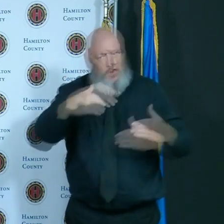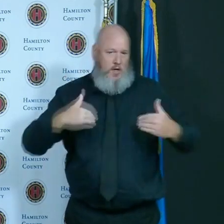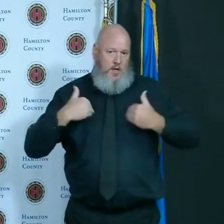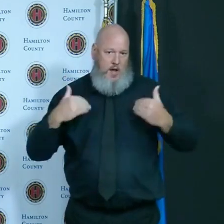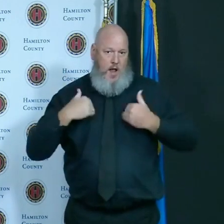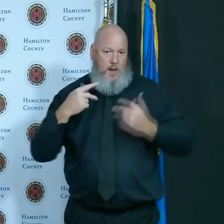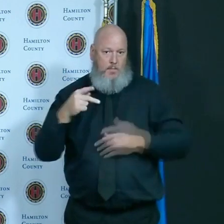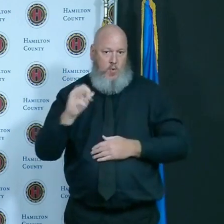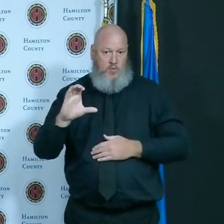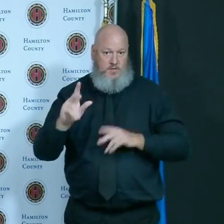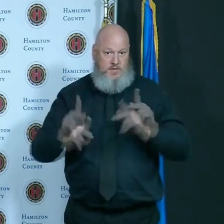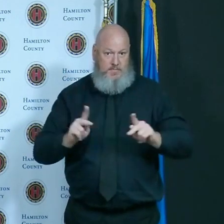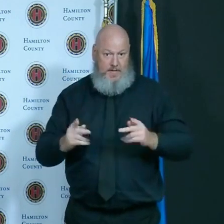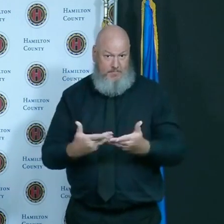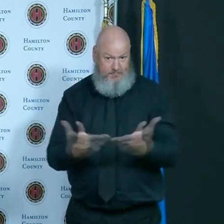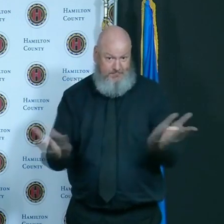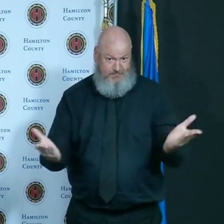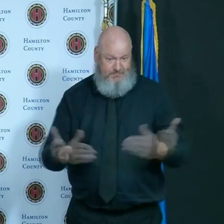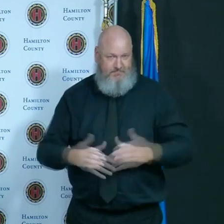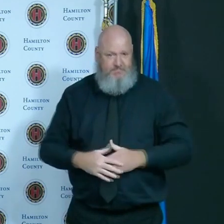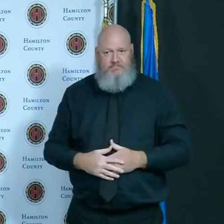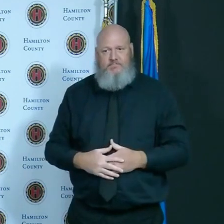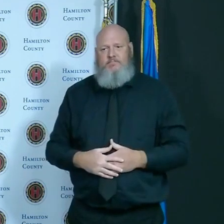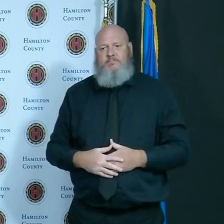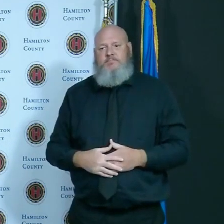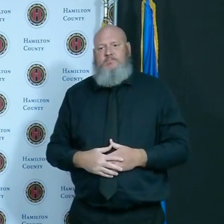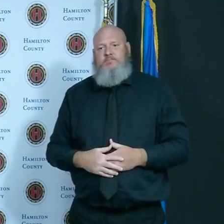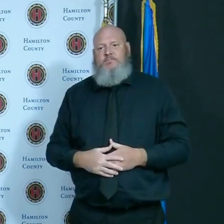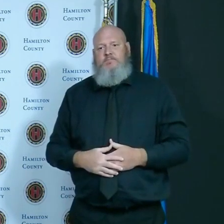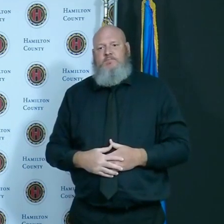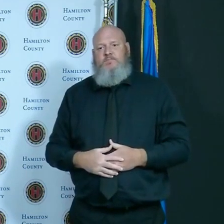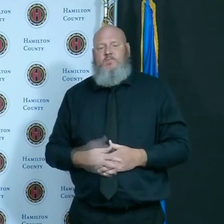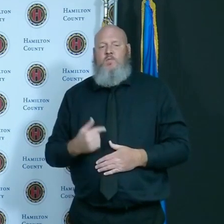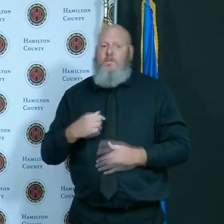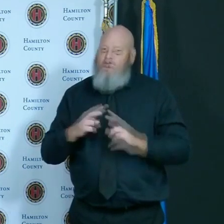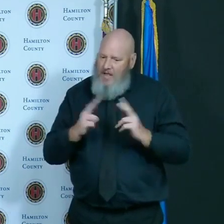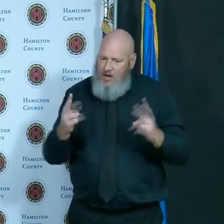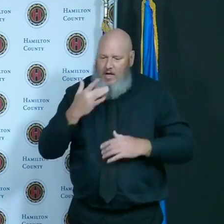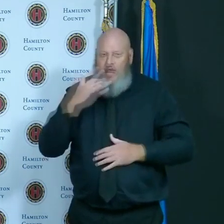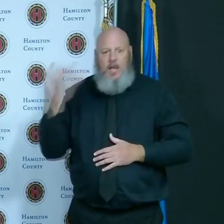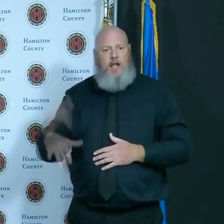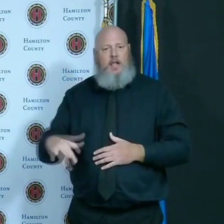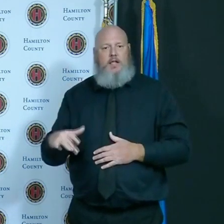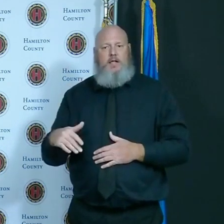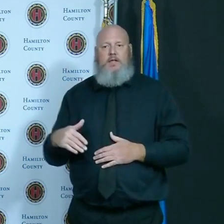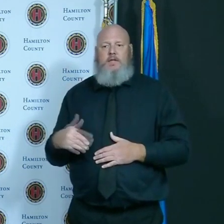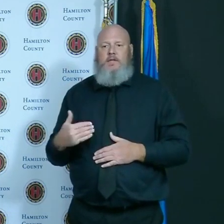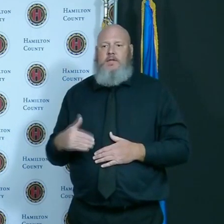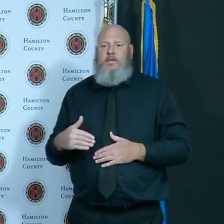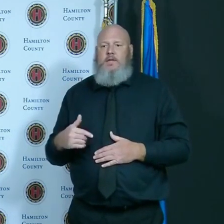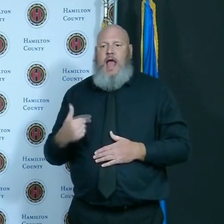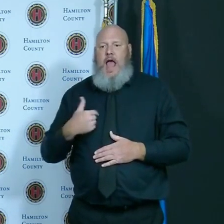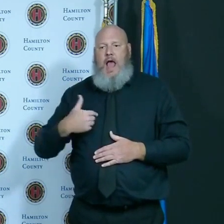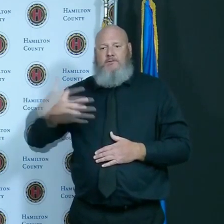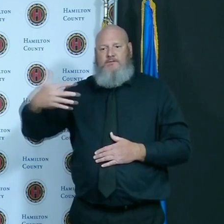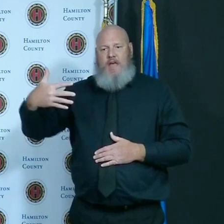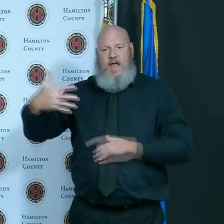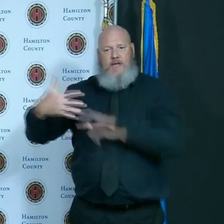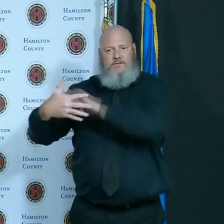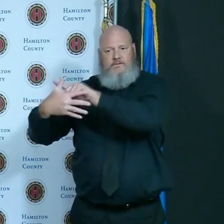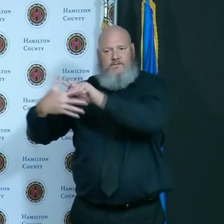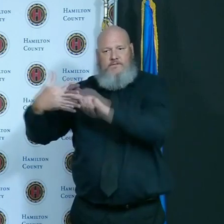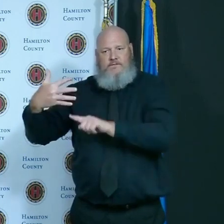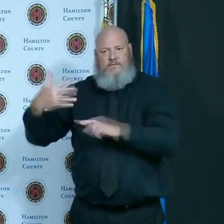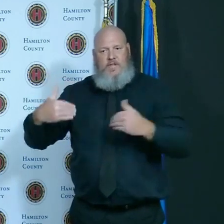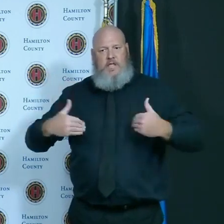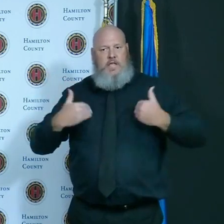So, we're lucky enough that we have had 5 young people do exactly this.